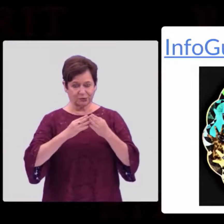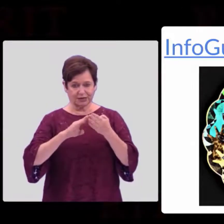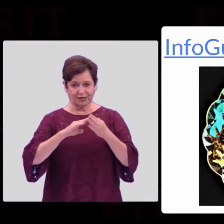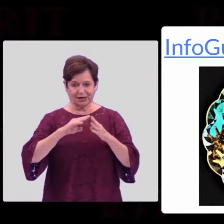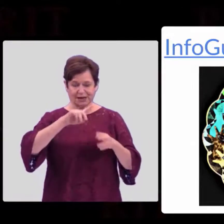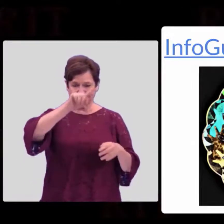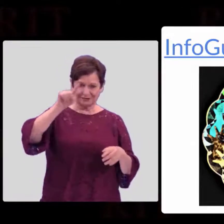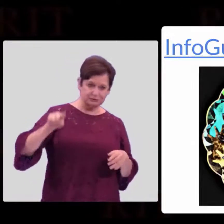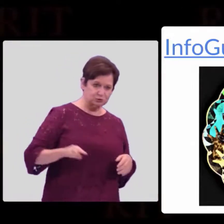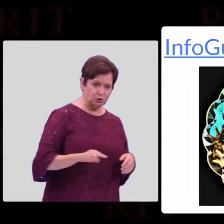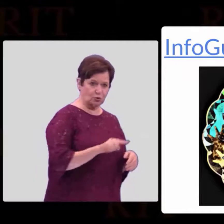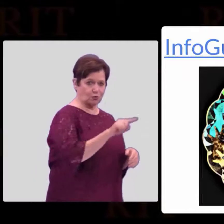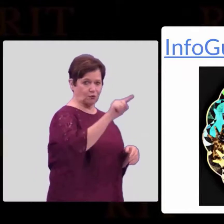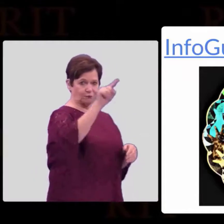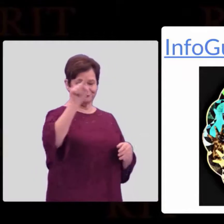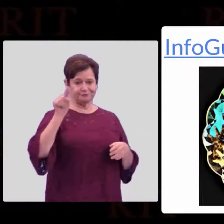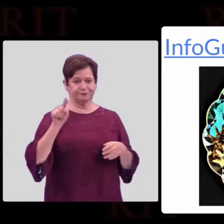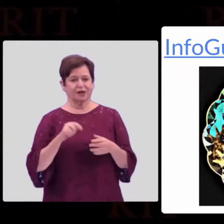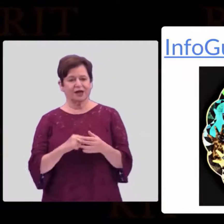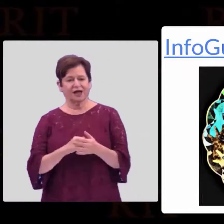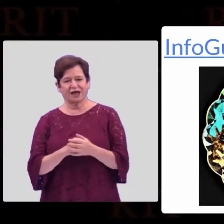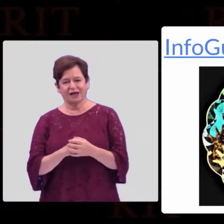deaf community within a circle.